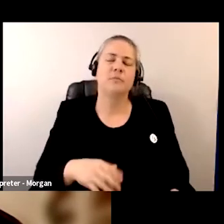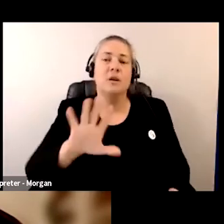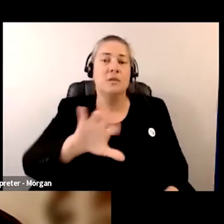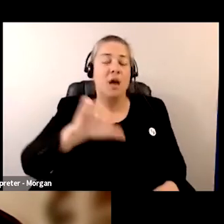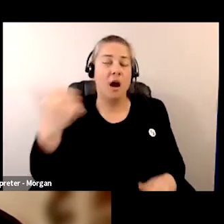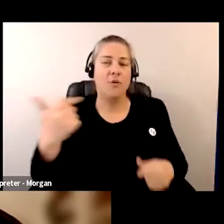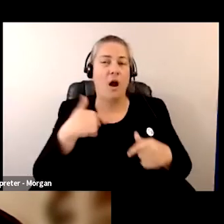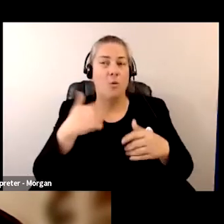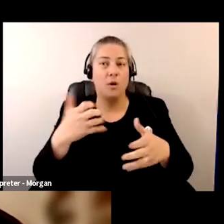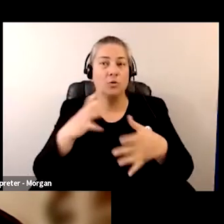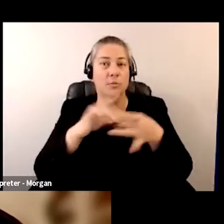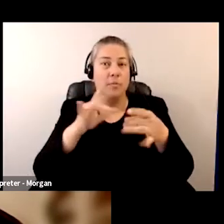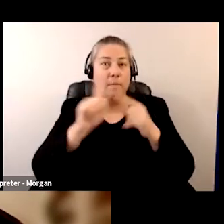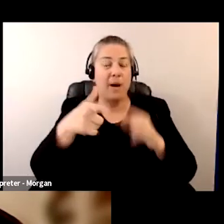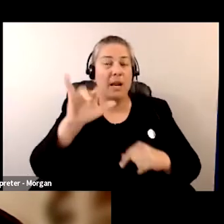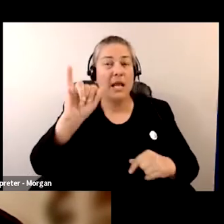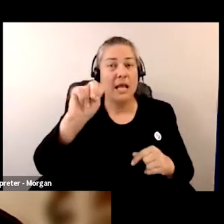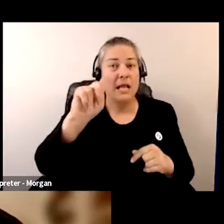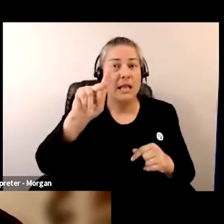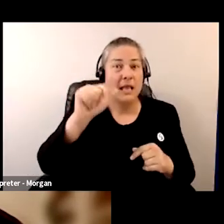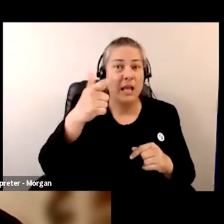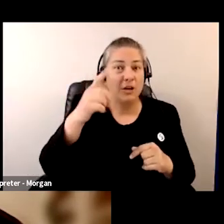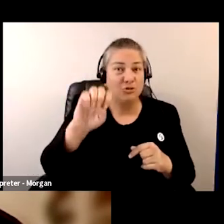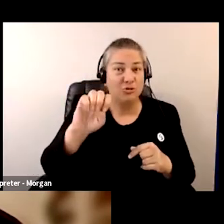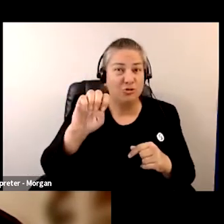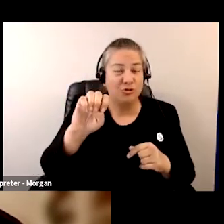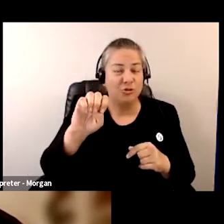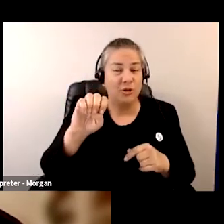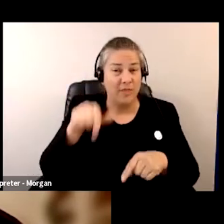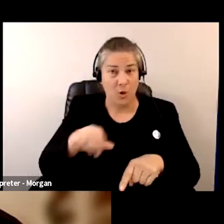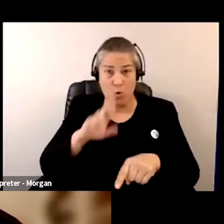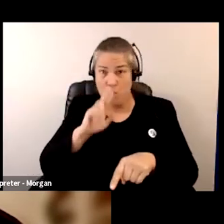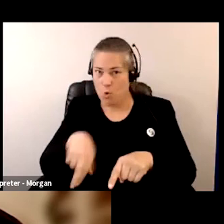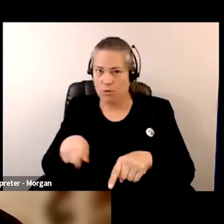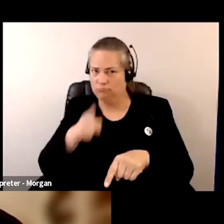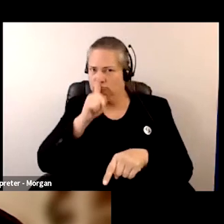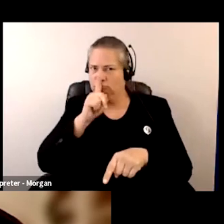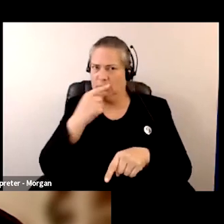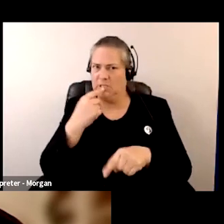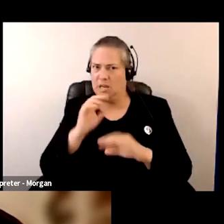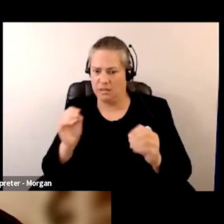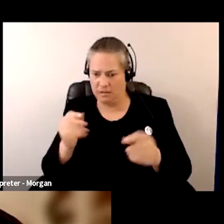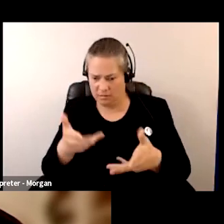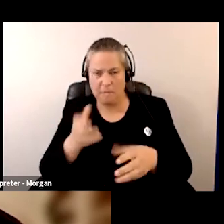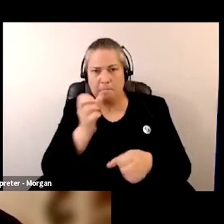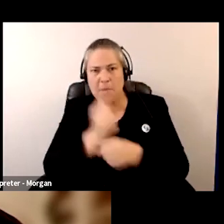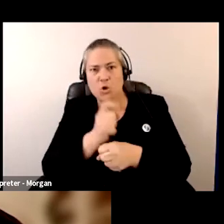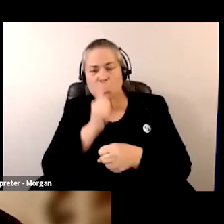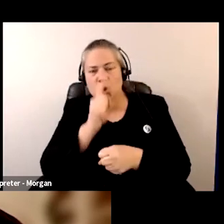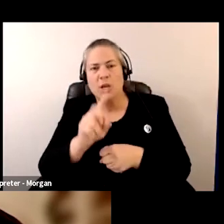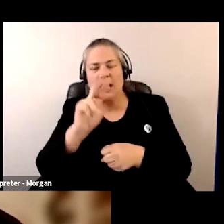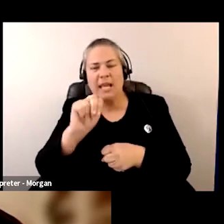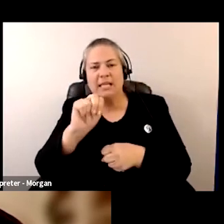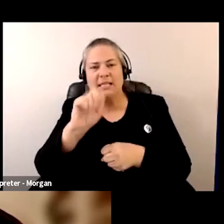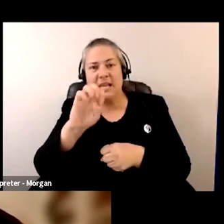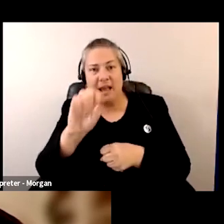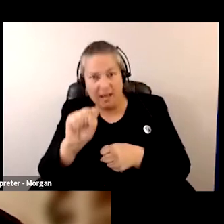about linkages is that it's not talked about in the report is making sure that NCES is